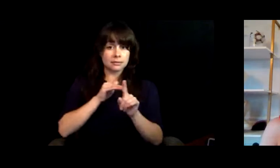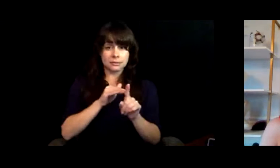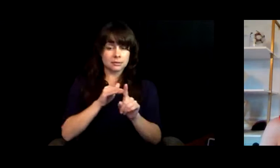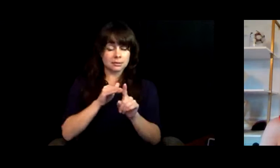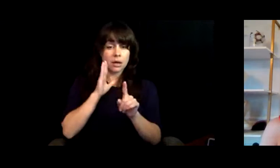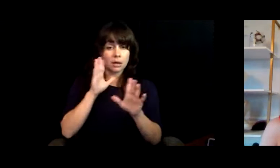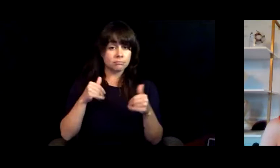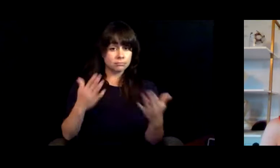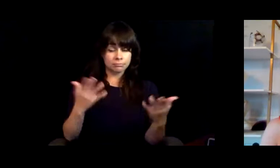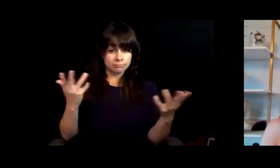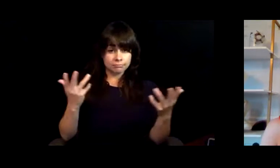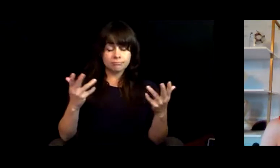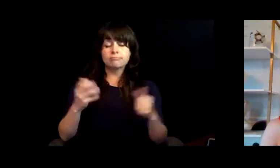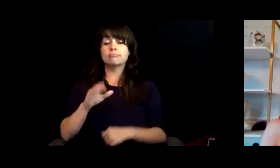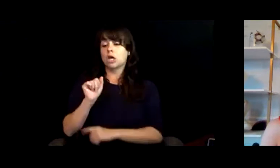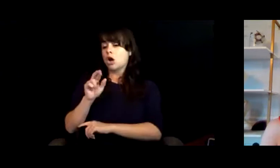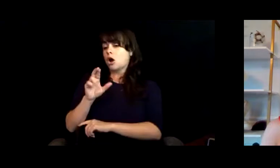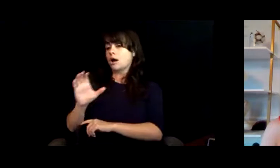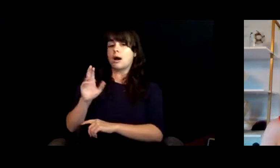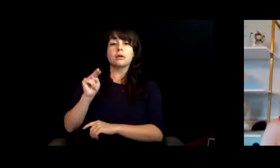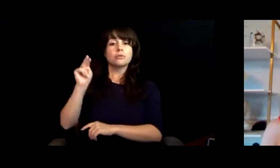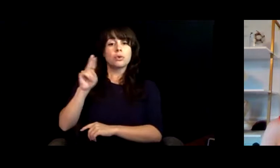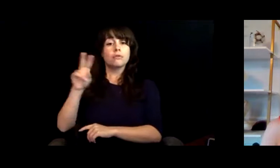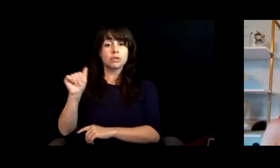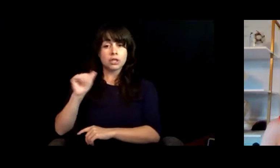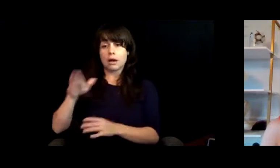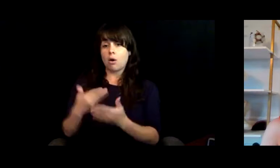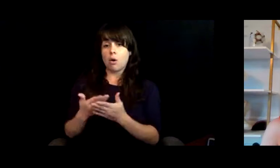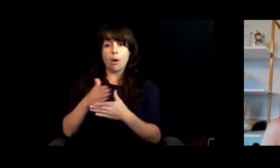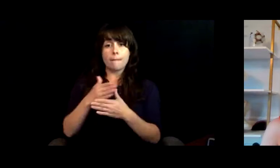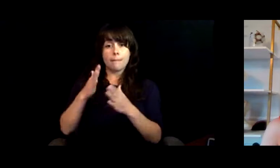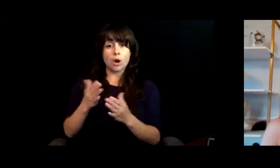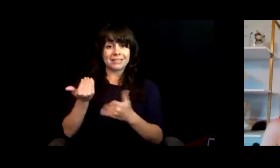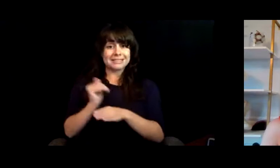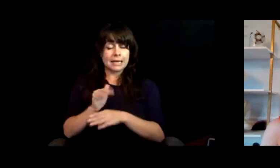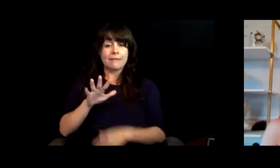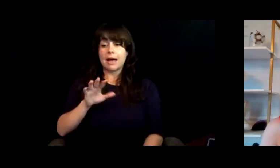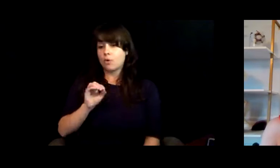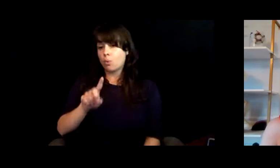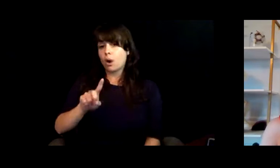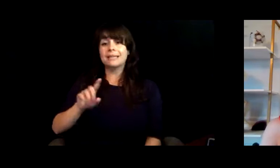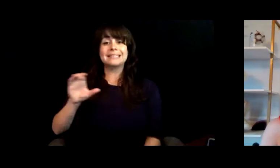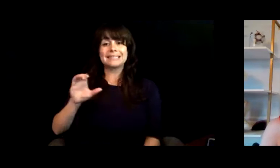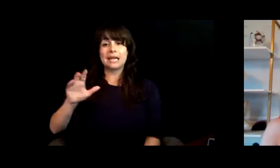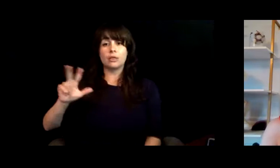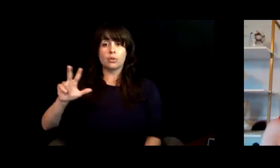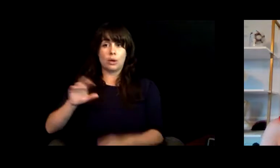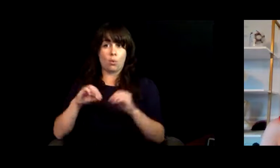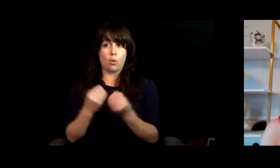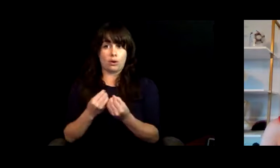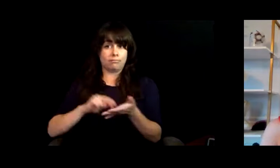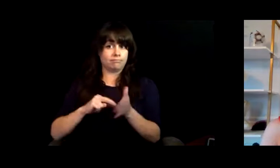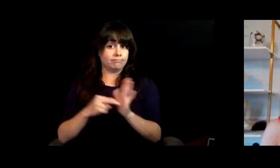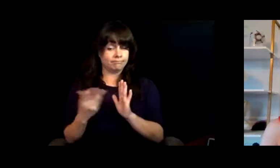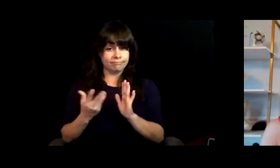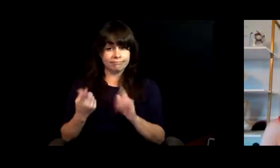is that the ARC of Northern Virginia and our partners tonight are all 501c3 organizations. That means we're